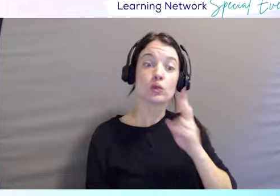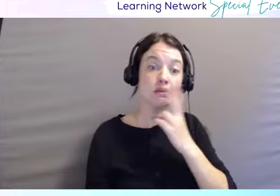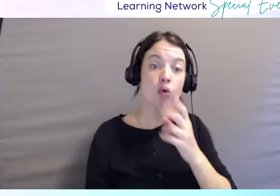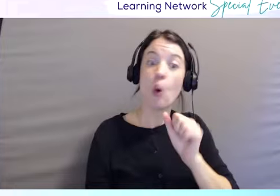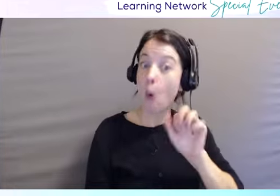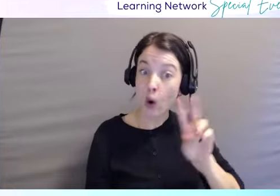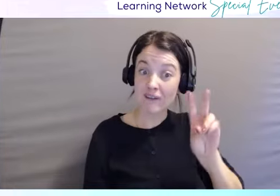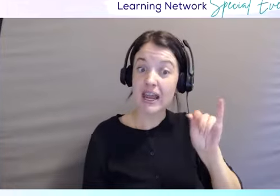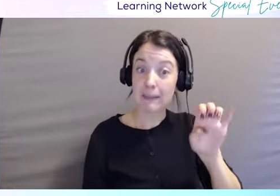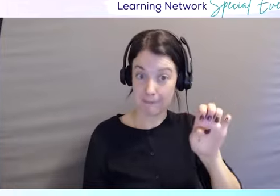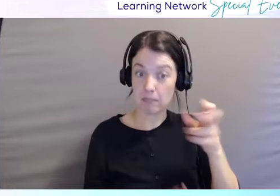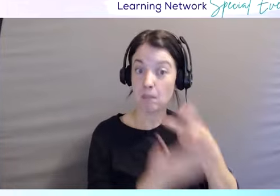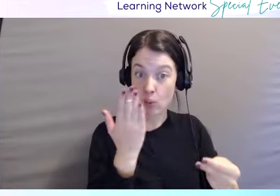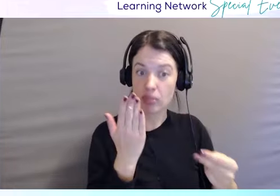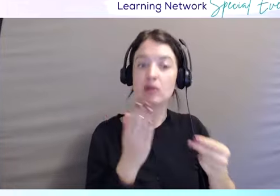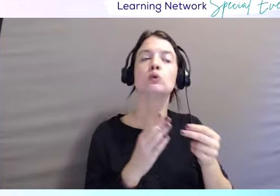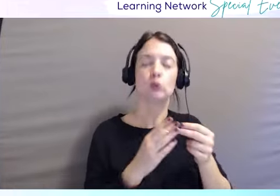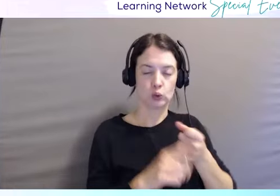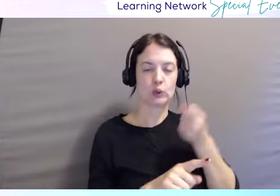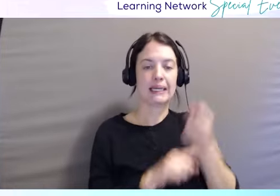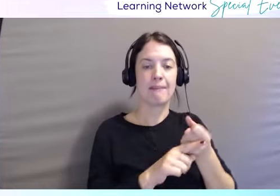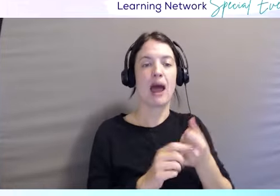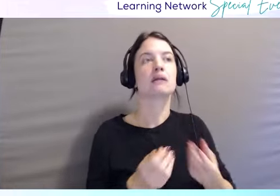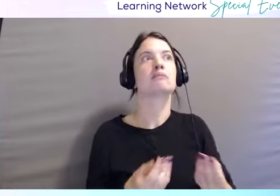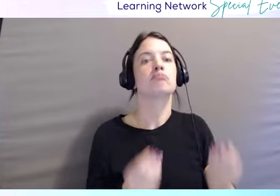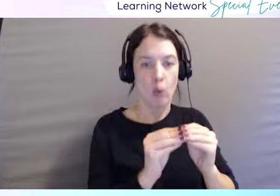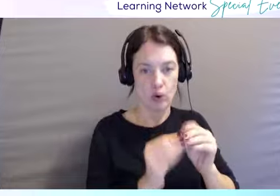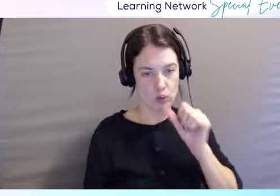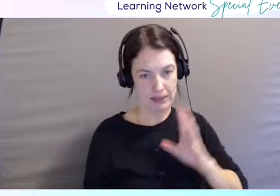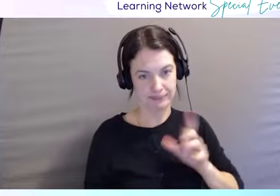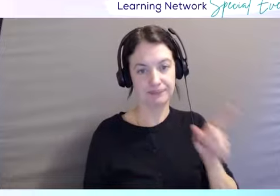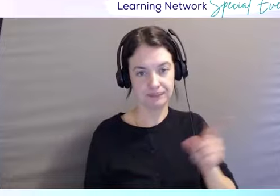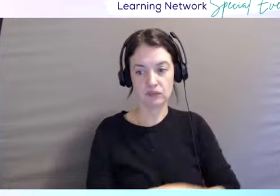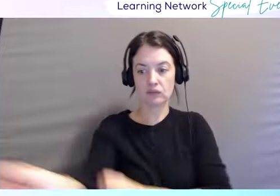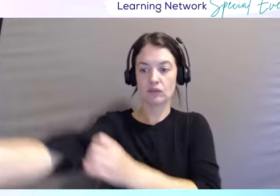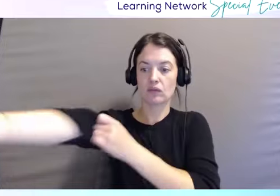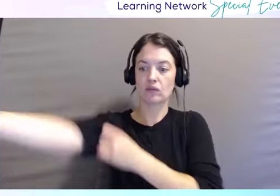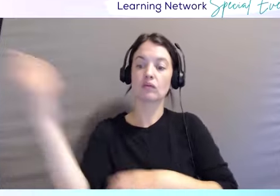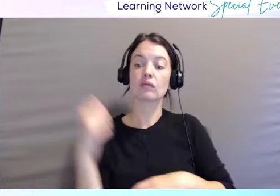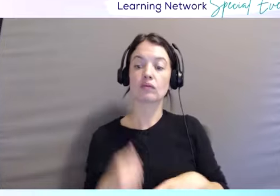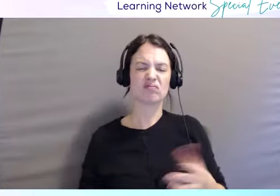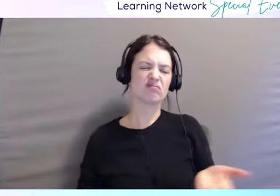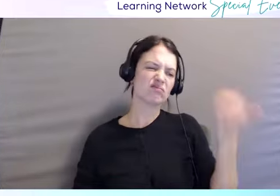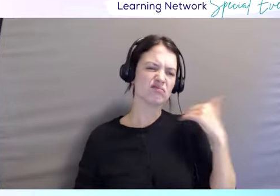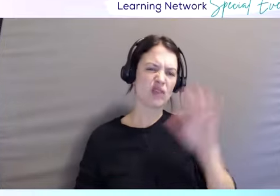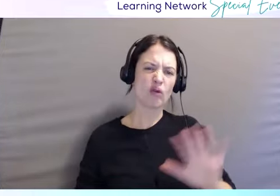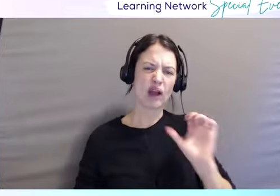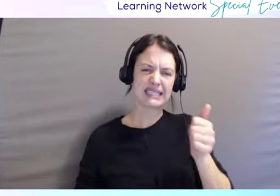women. So about 10 years ago, we did some work with colleagues at UBC on just exactly what